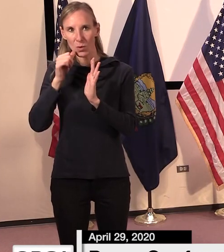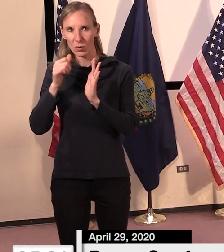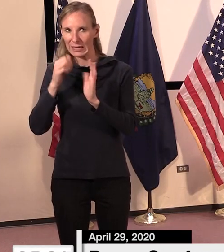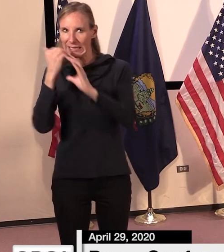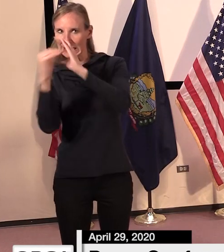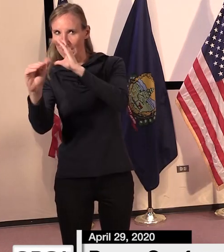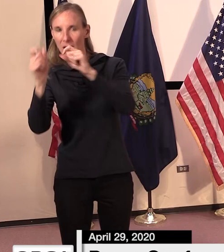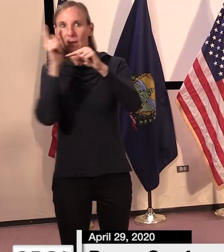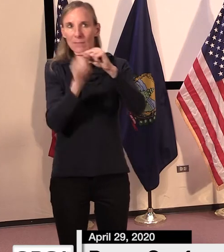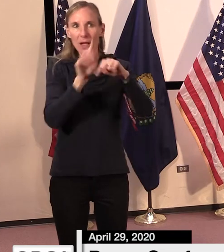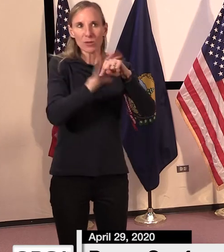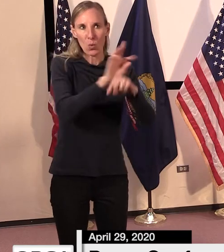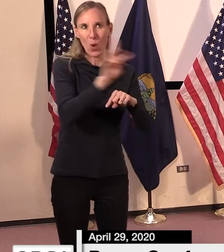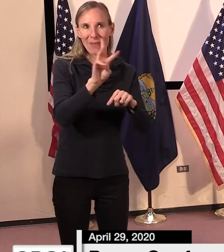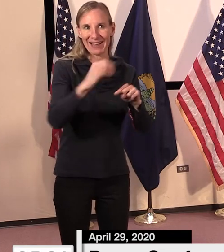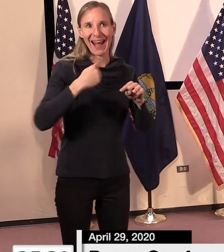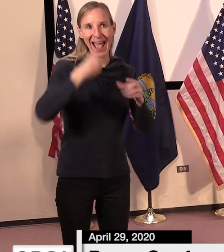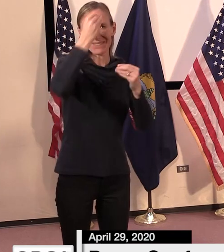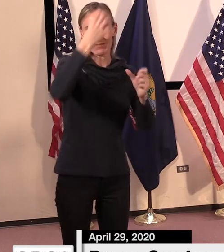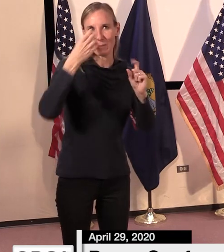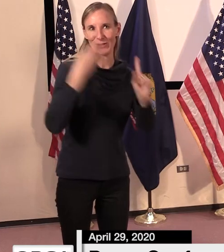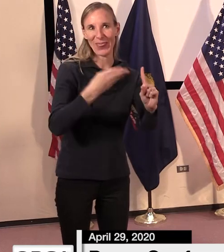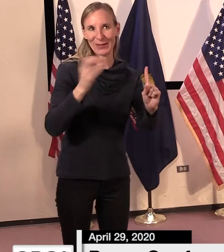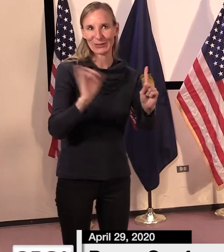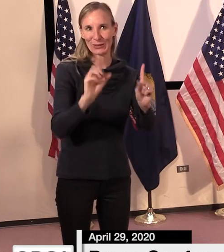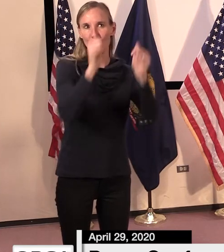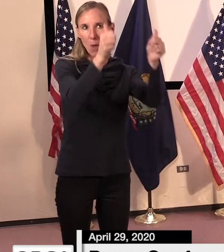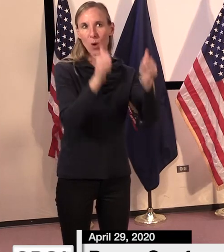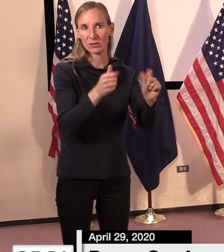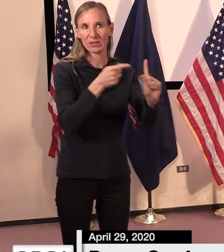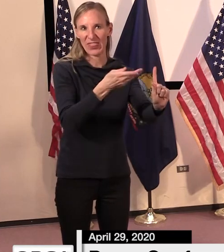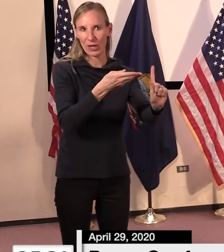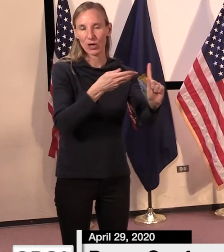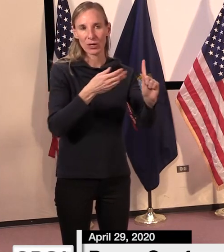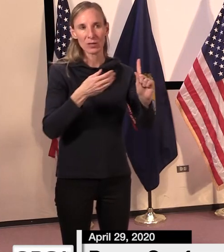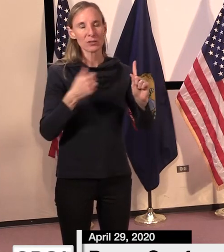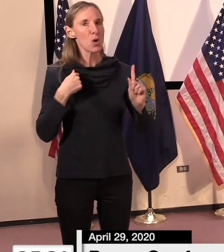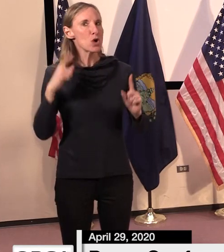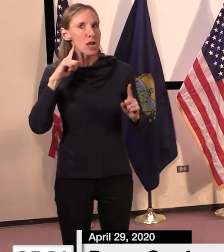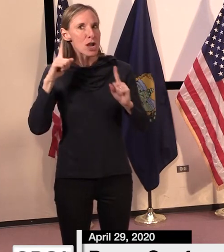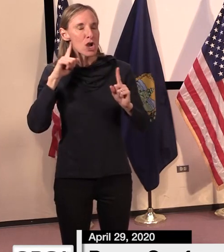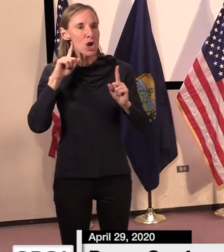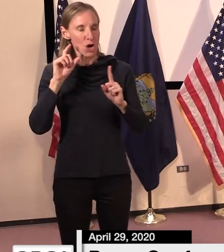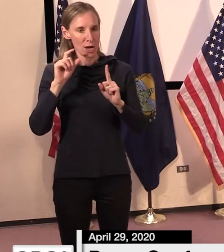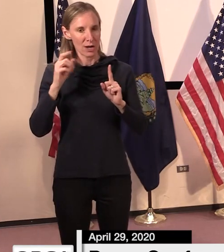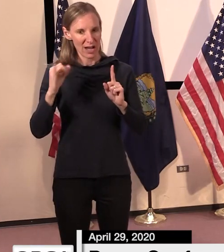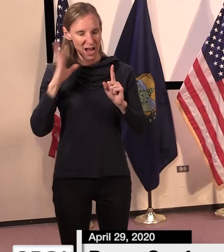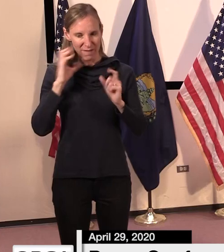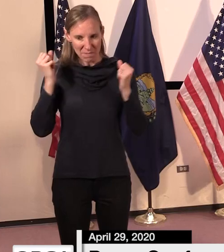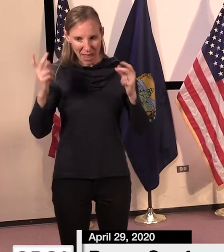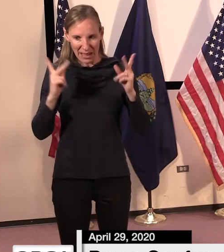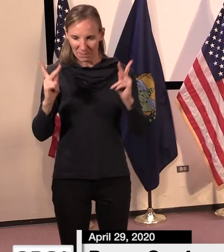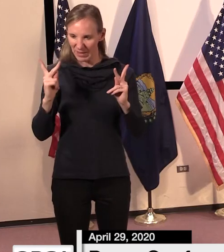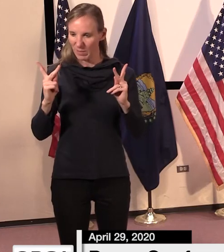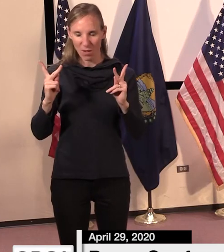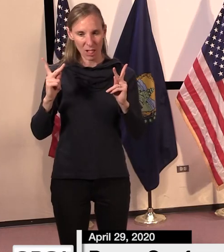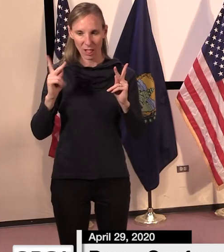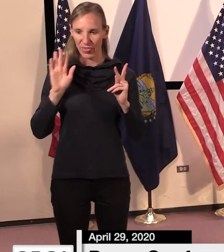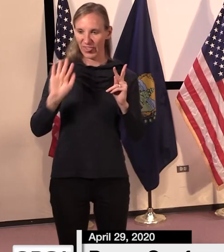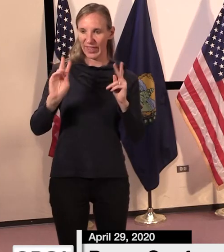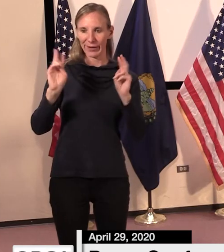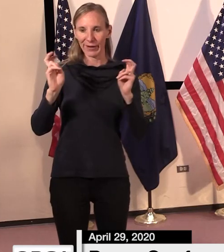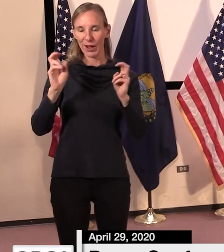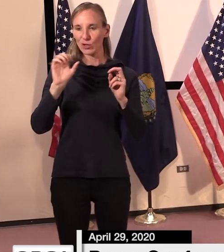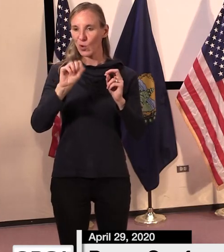again, we are, when we hear of these situations, and especially if we hear of a significant portion of the population